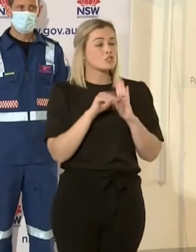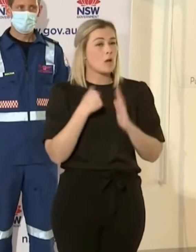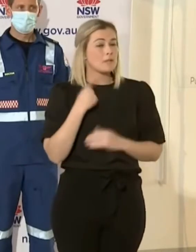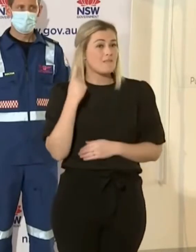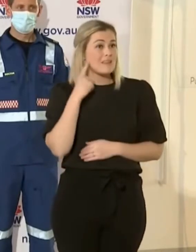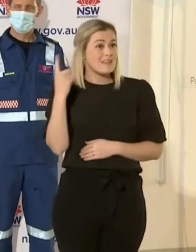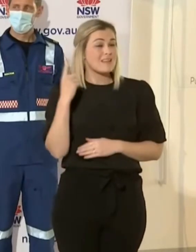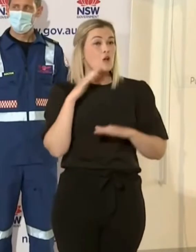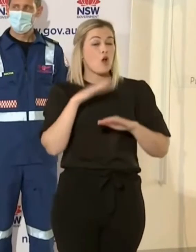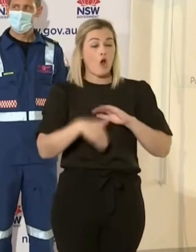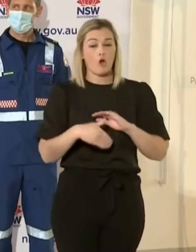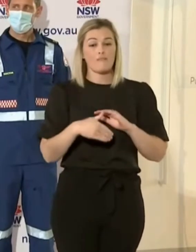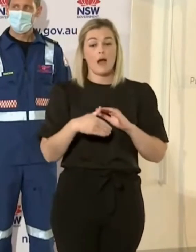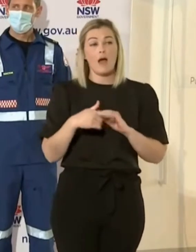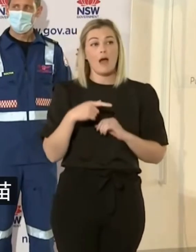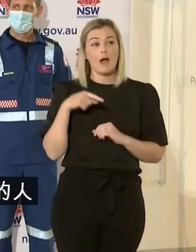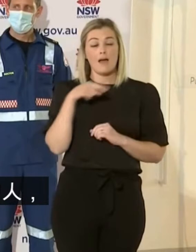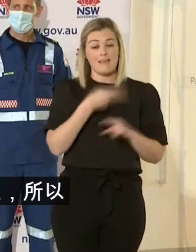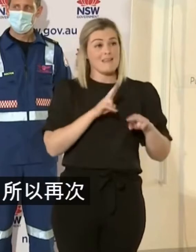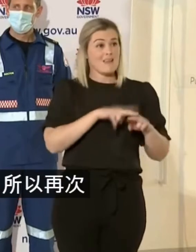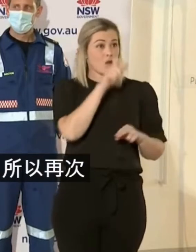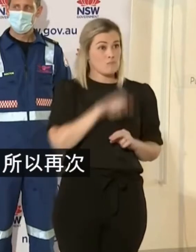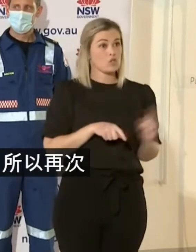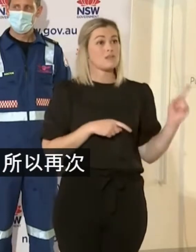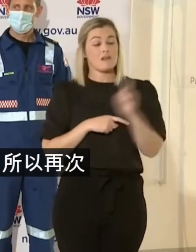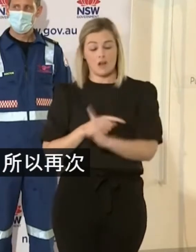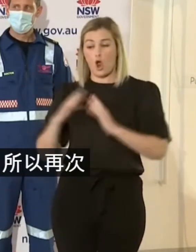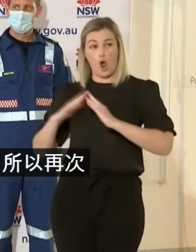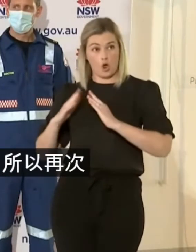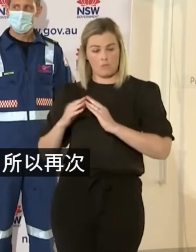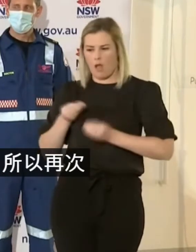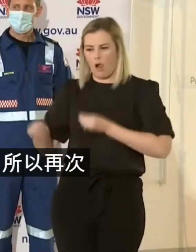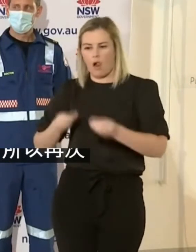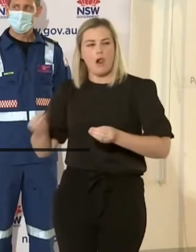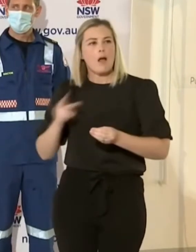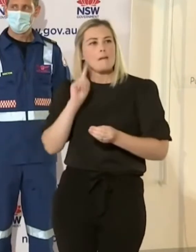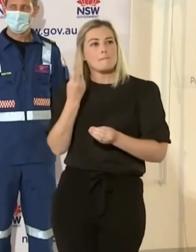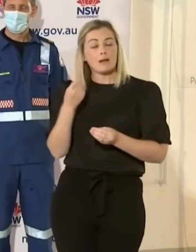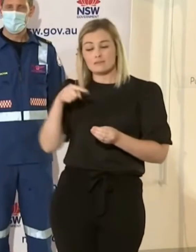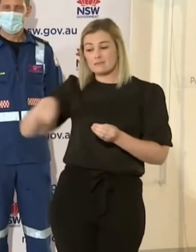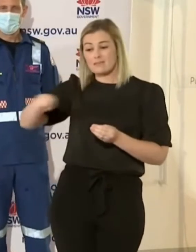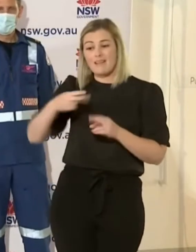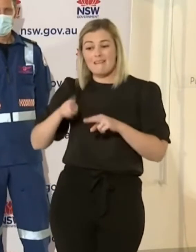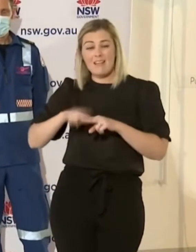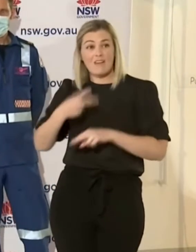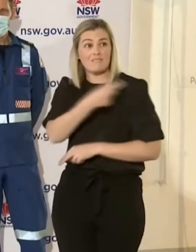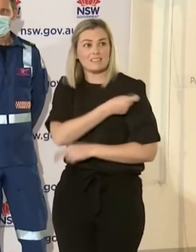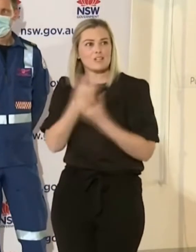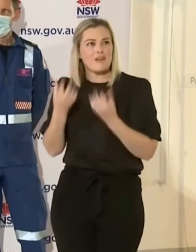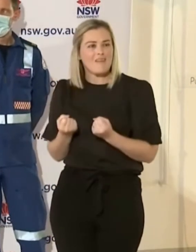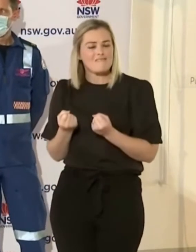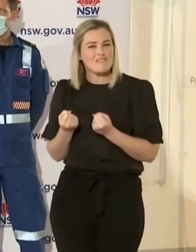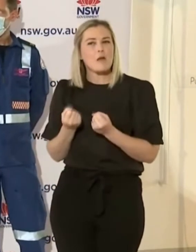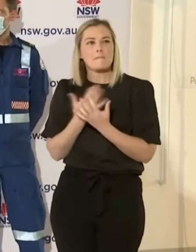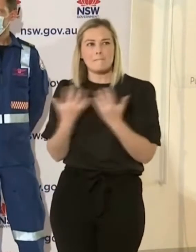household who don't get it are those who are vaccinated. So again, the message to the broader community is please go and get vaccinated. You're doing it for yourself